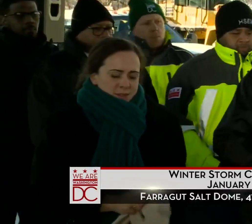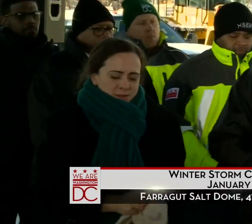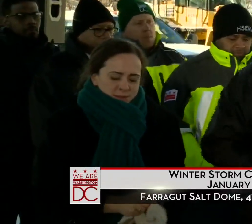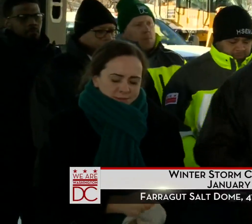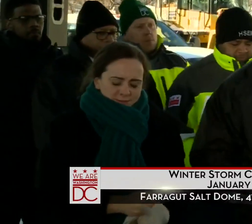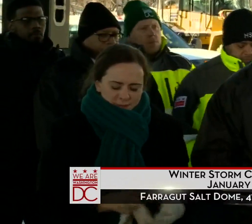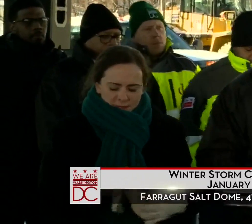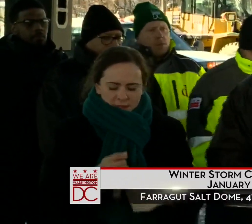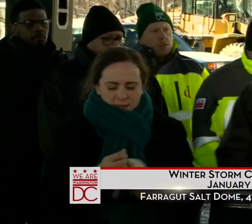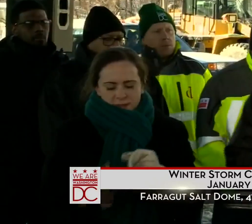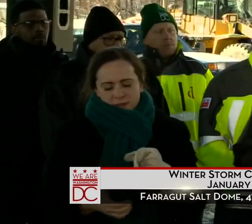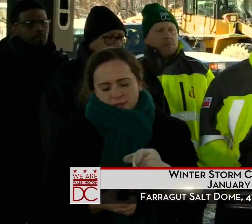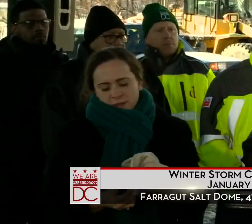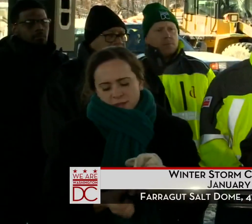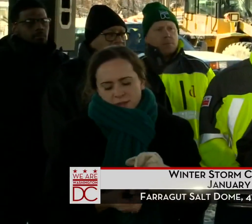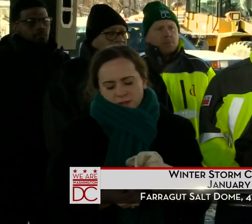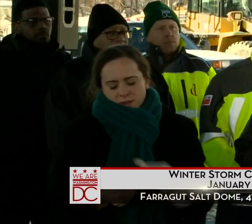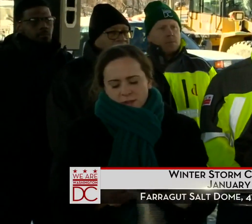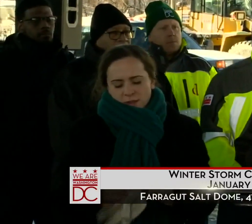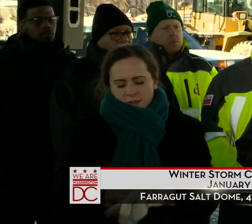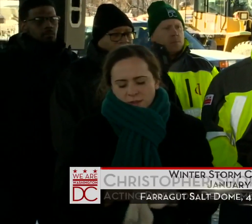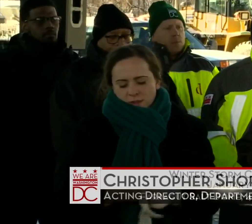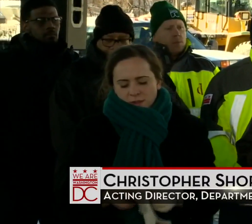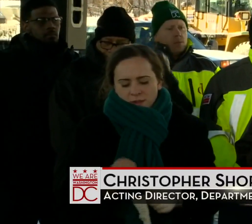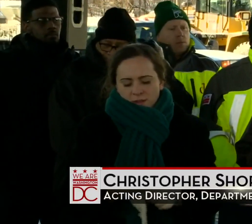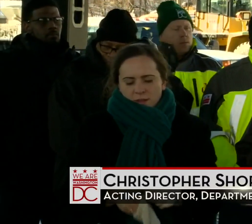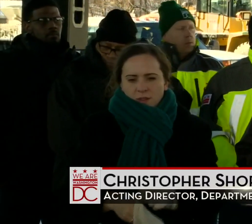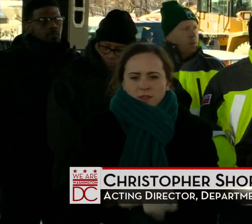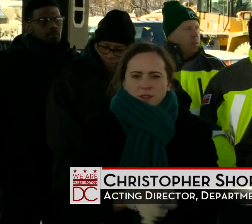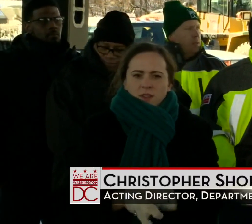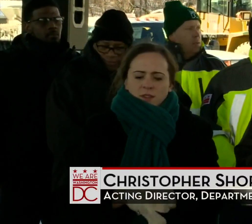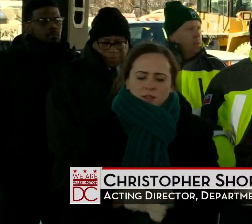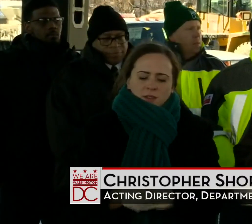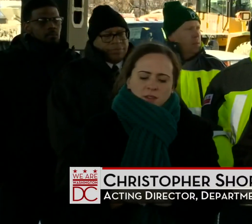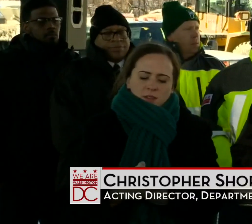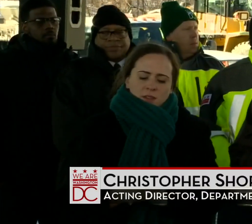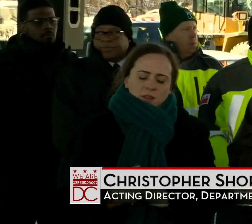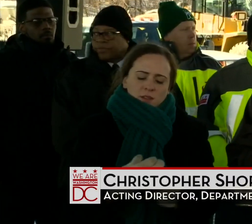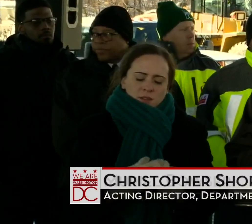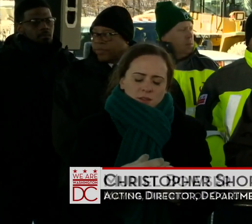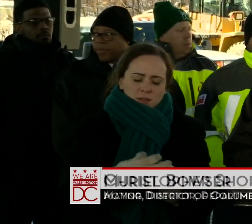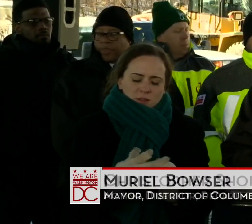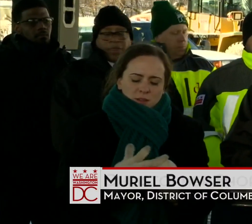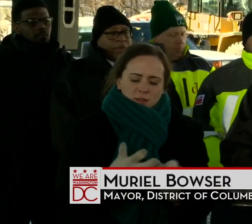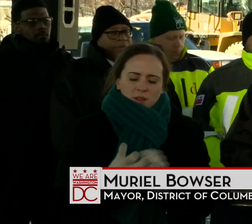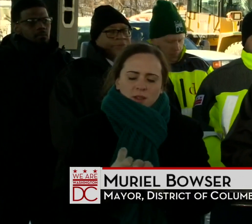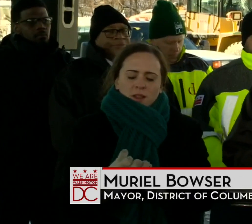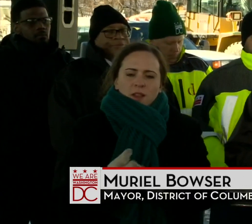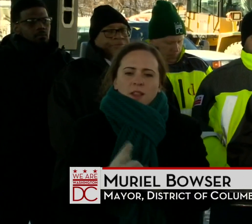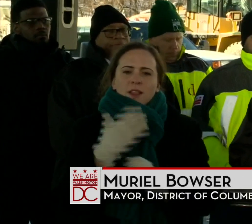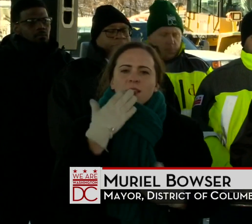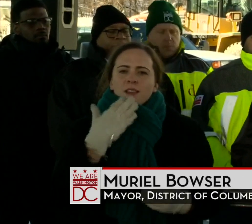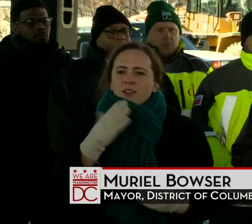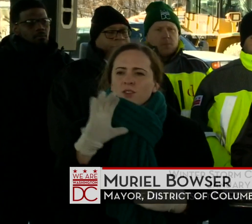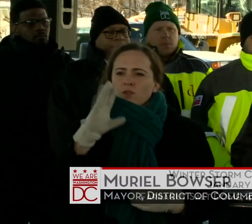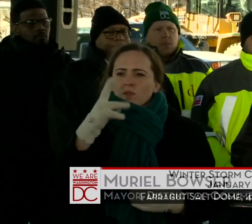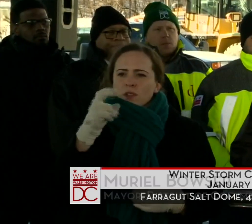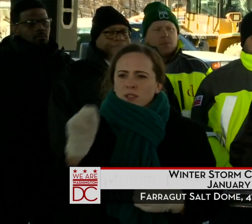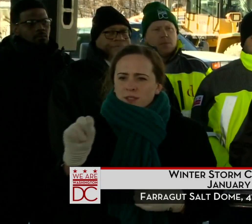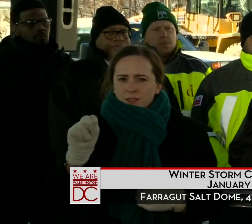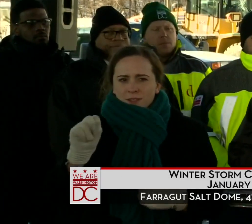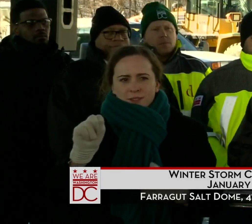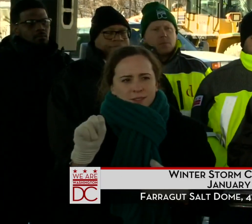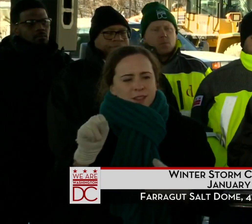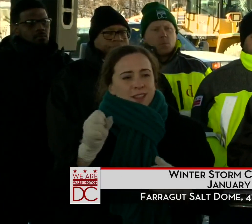Thank you, Madam Mayor. Good morning. My name is Chris Geldhart. I'm the Director of DC's Homeland Security and Emergency Management Agency. As of about